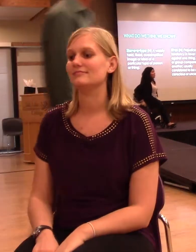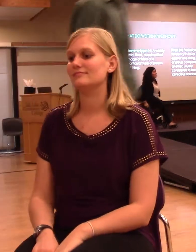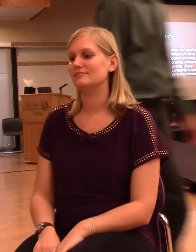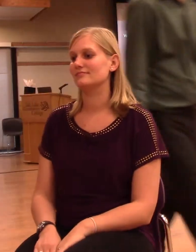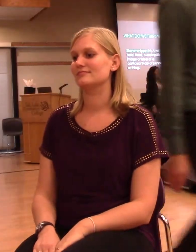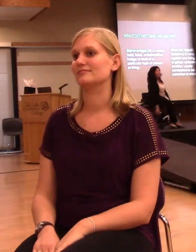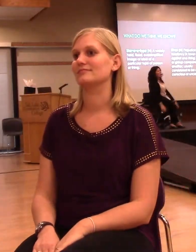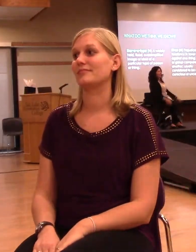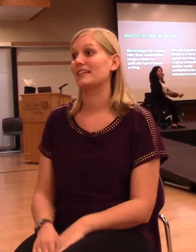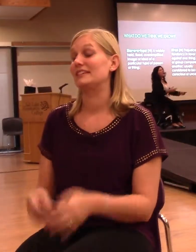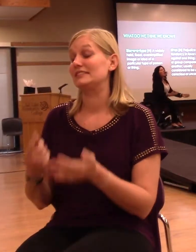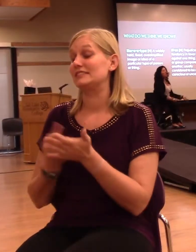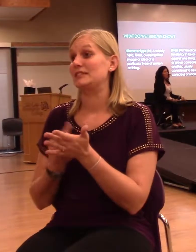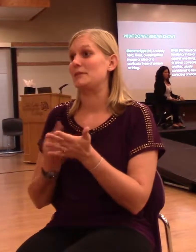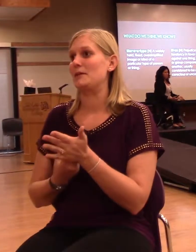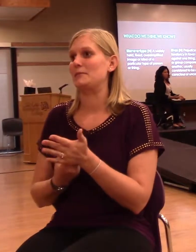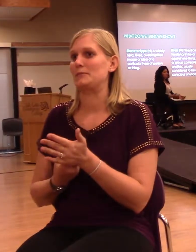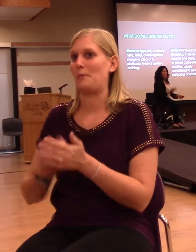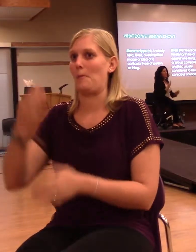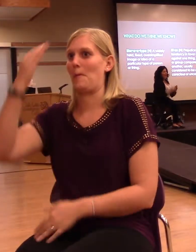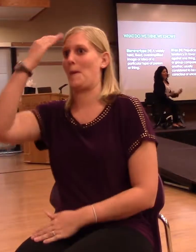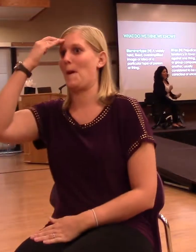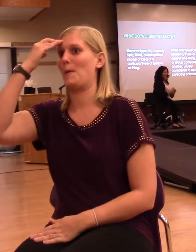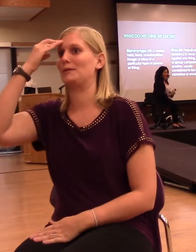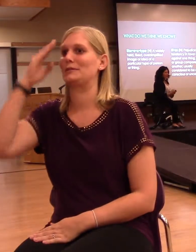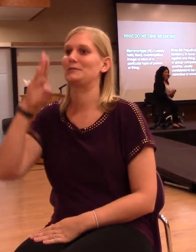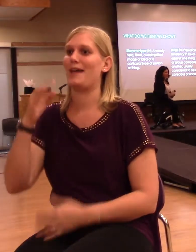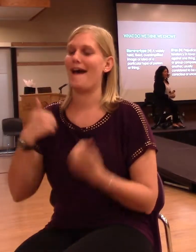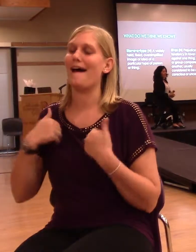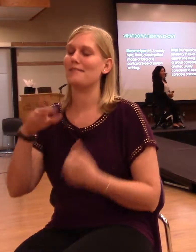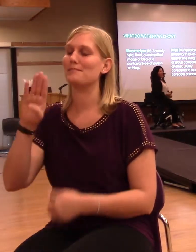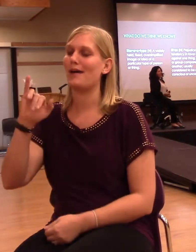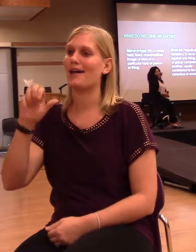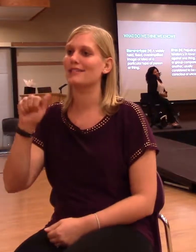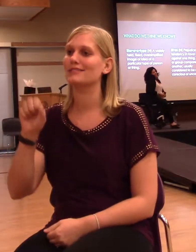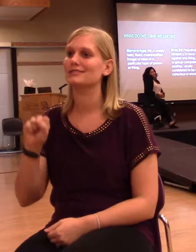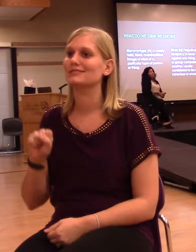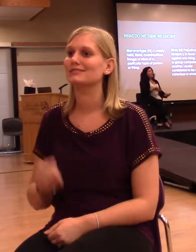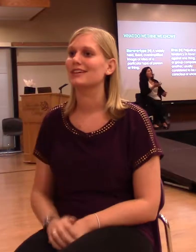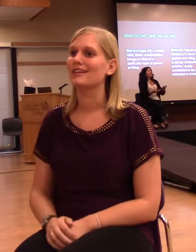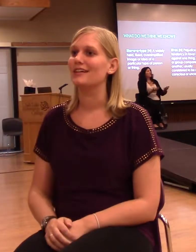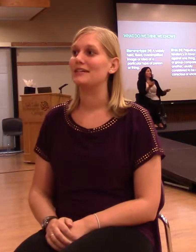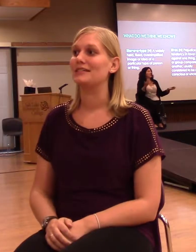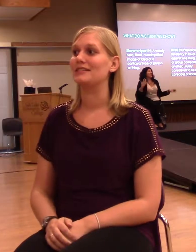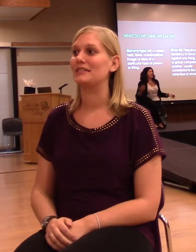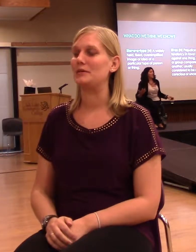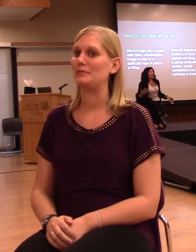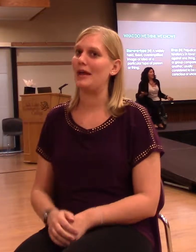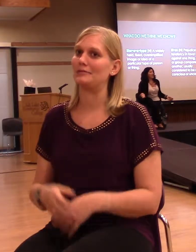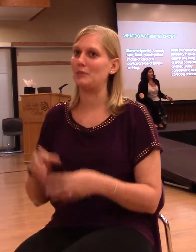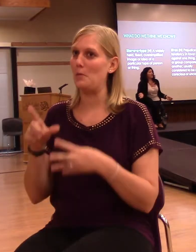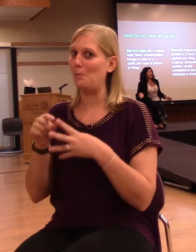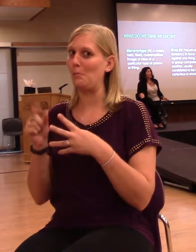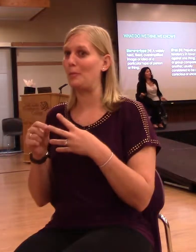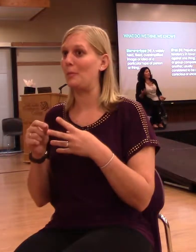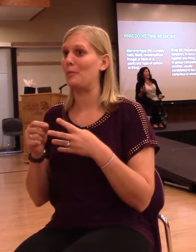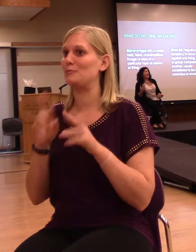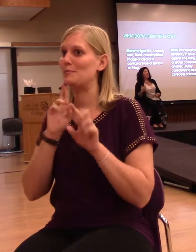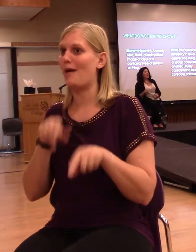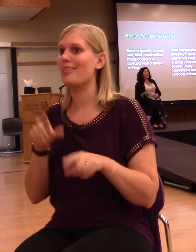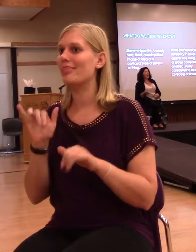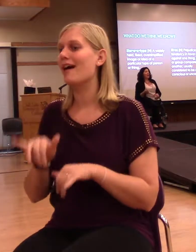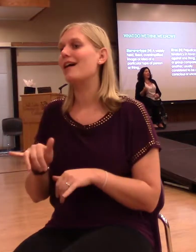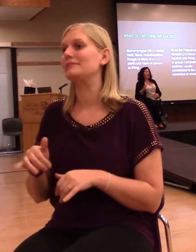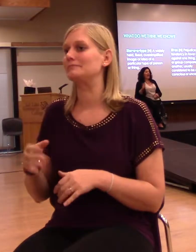So there are some times when we know that we have a bias, and what we choose to do with that is up to us, right? But